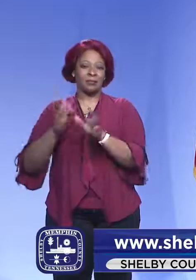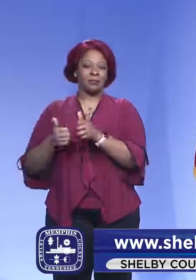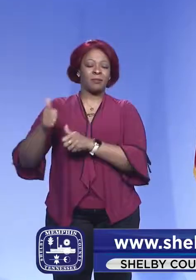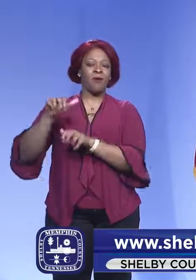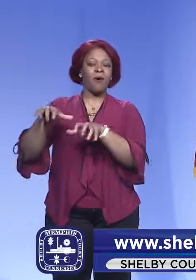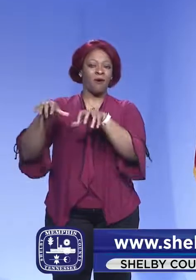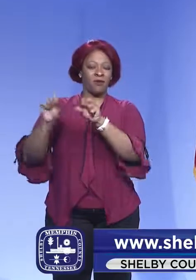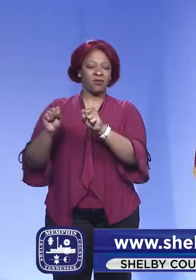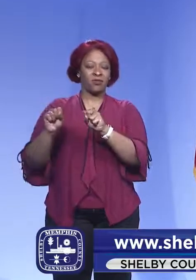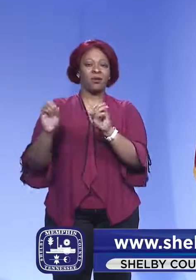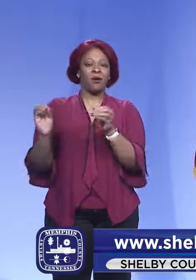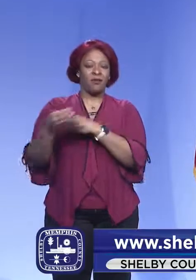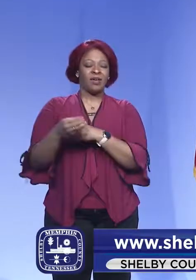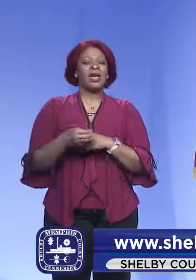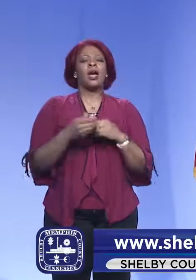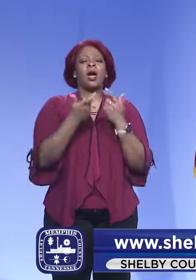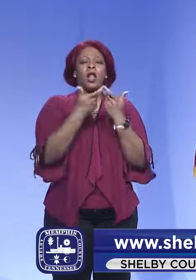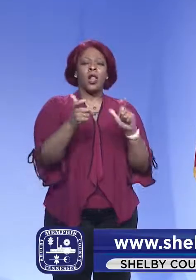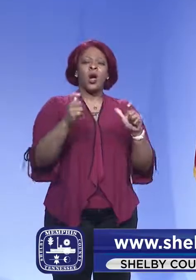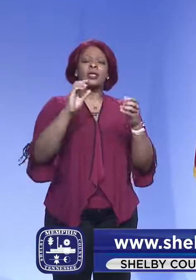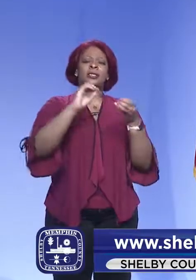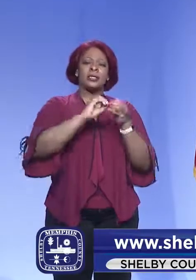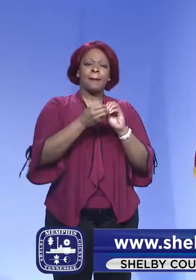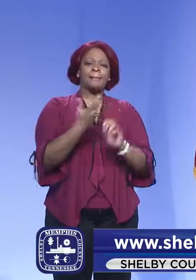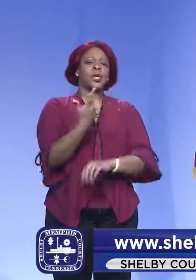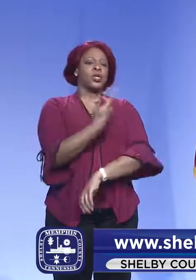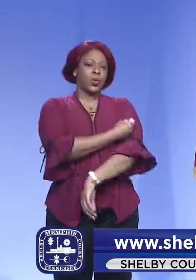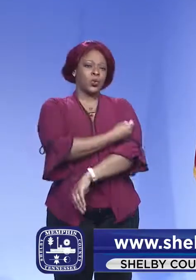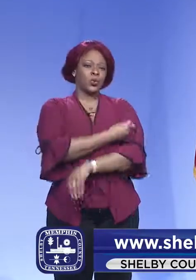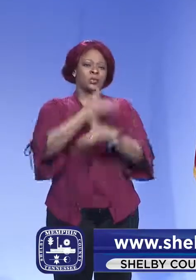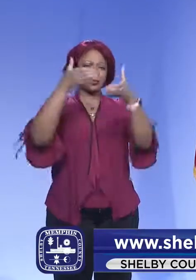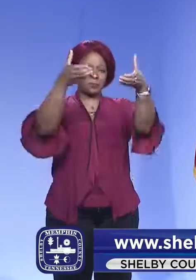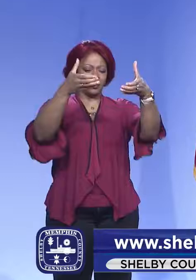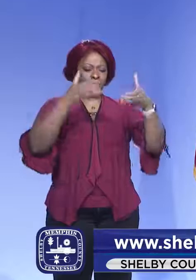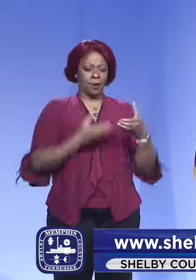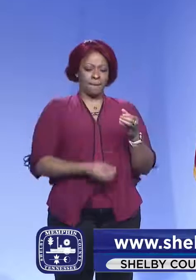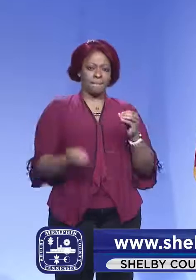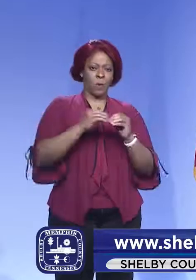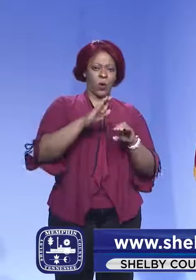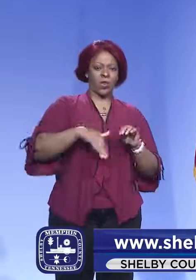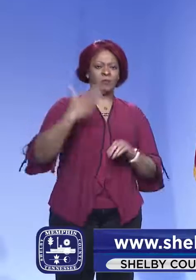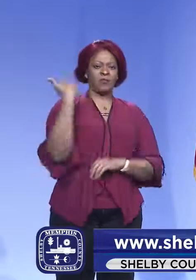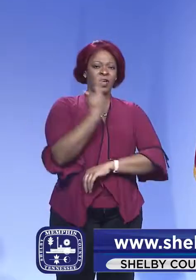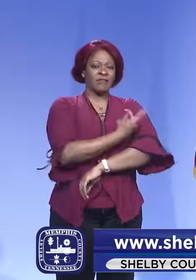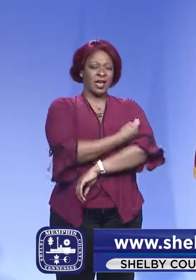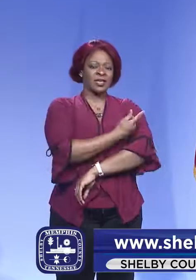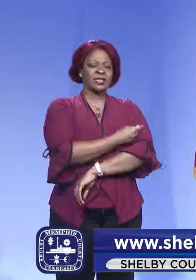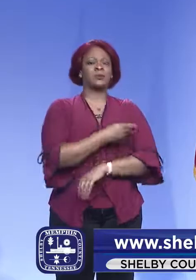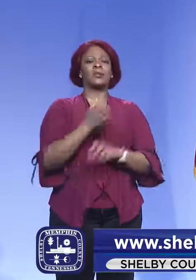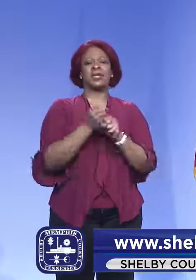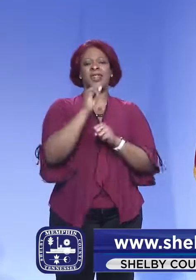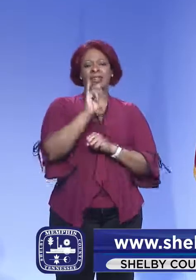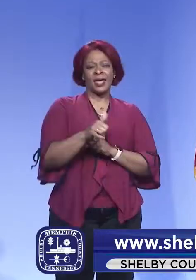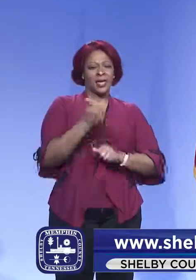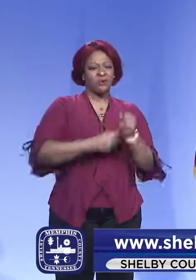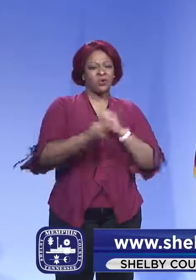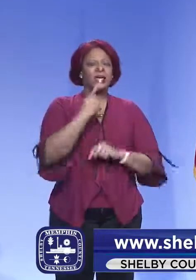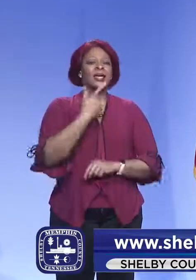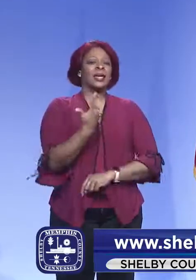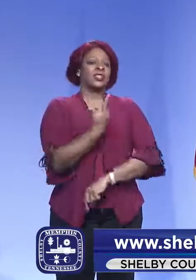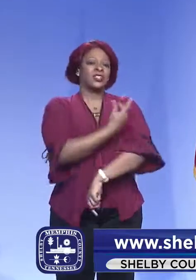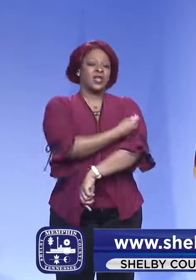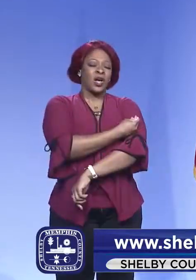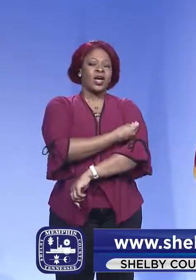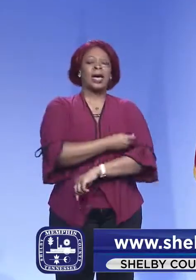second is a larger amount of doses coming locally so that we can get those, as everyone says, shots in